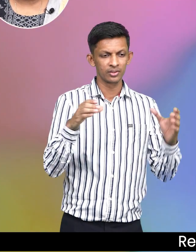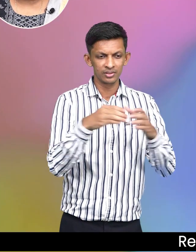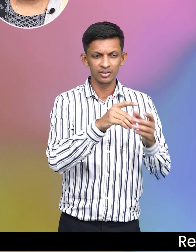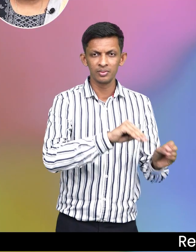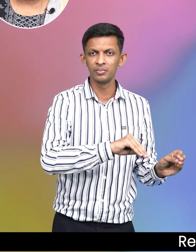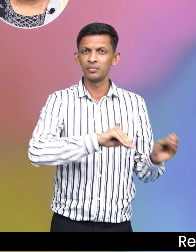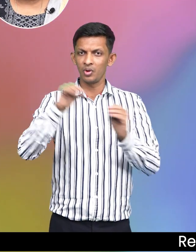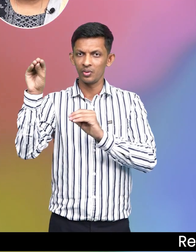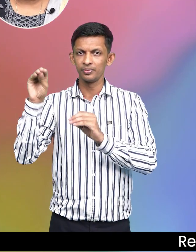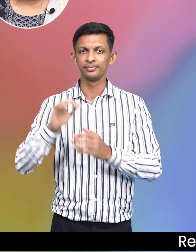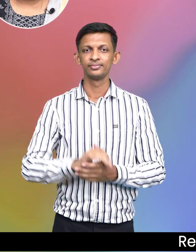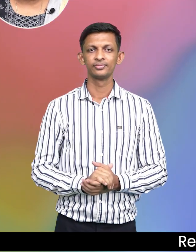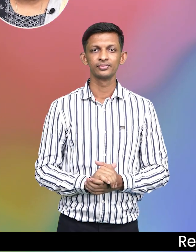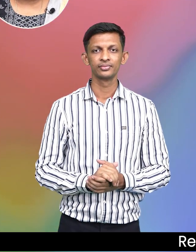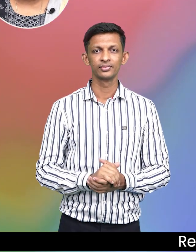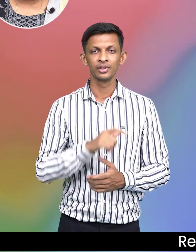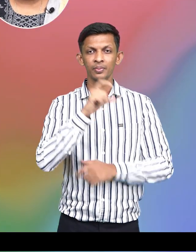migration,